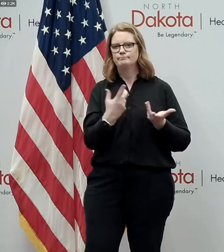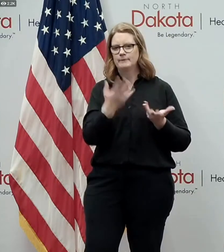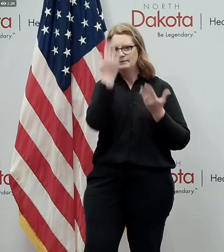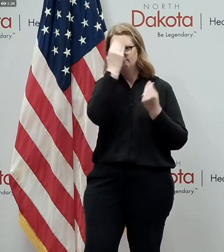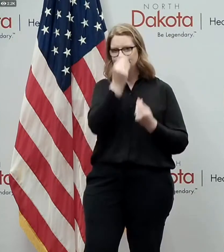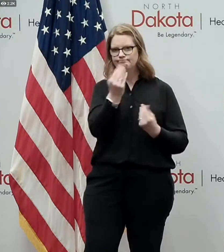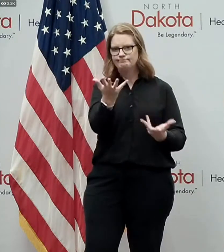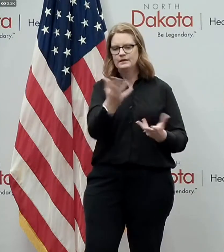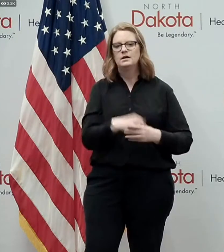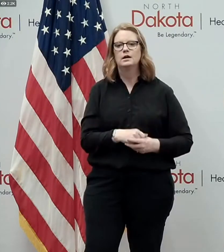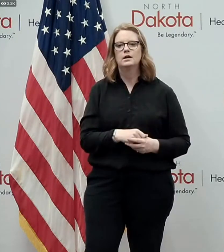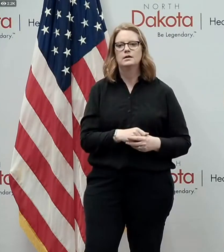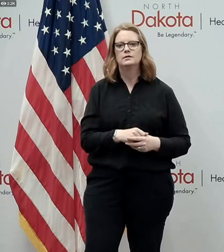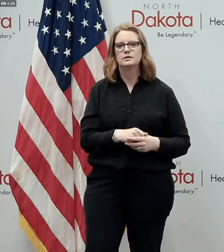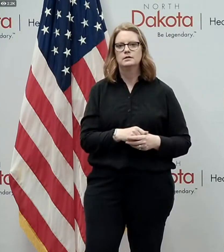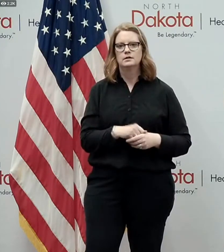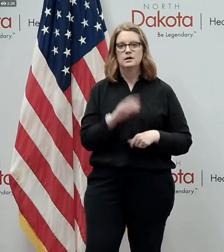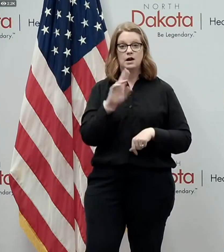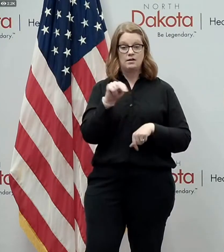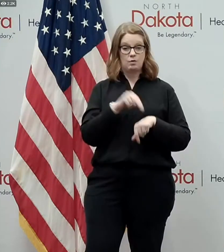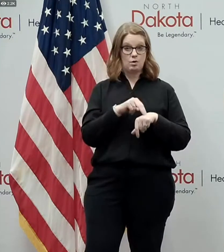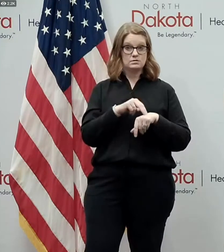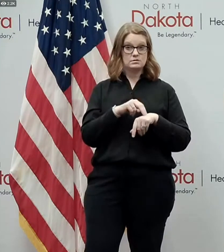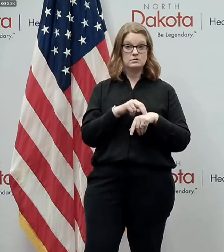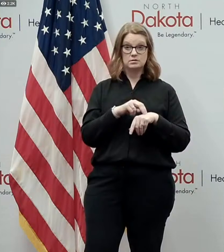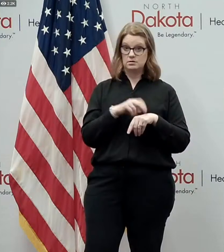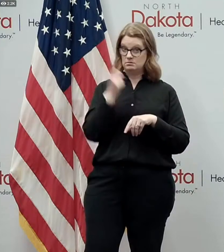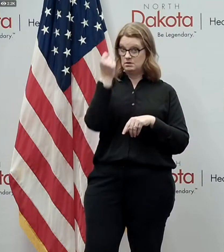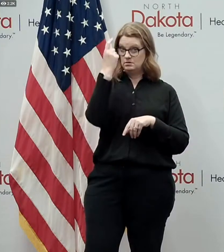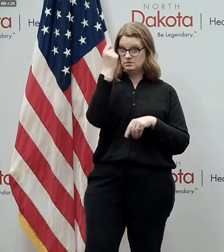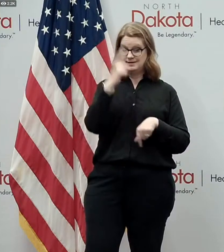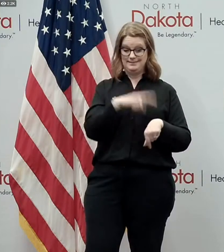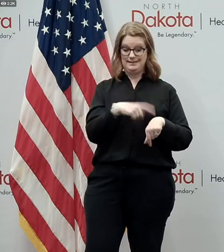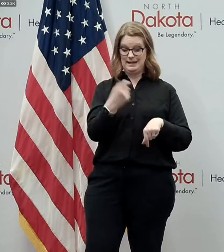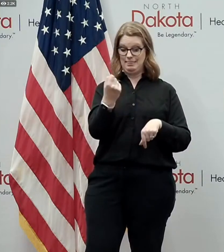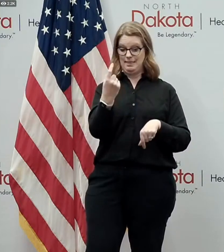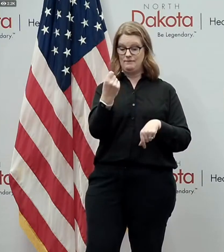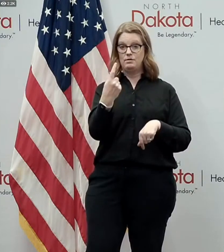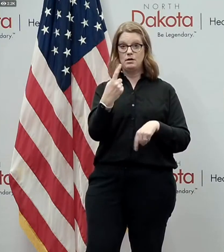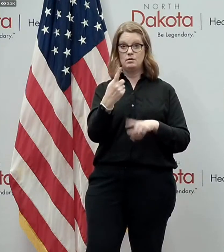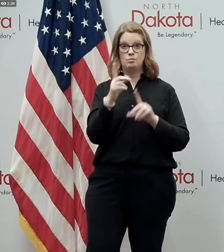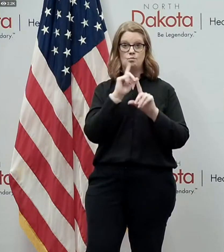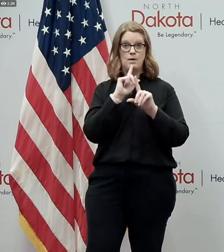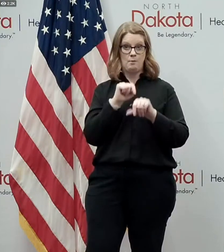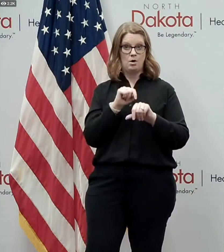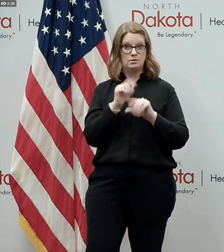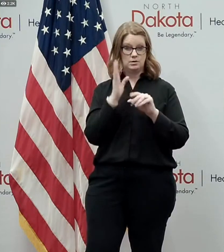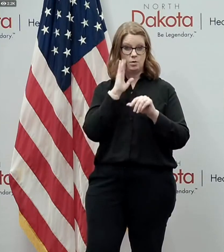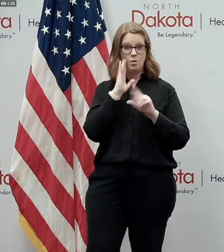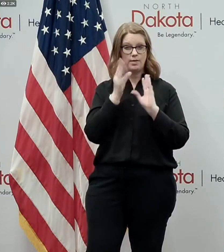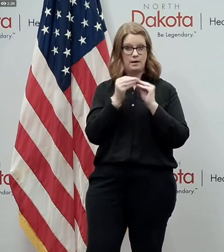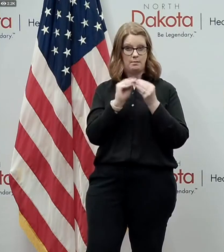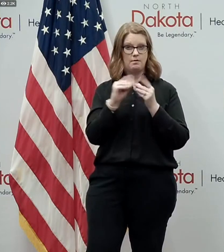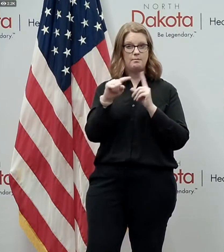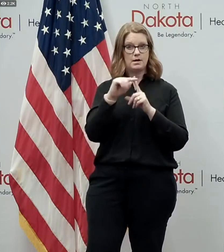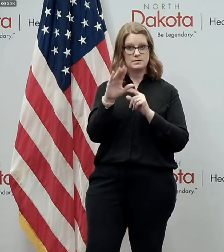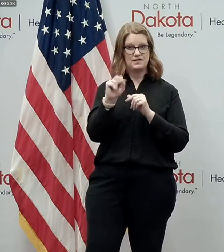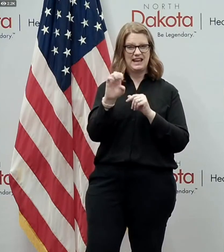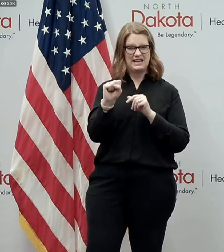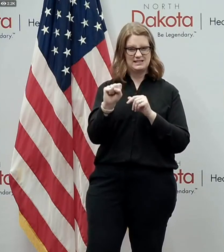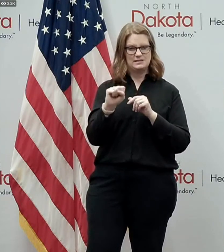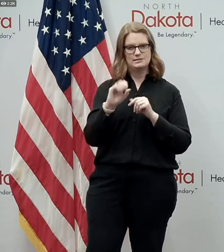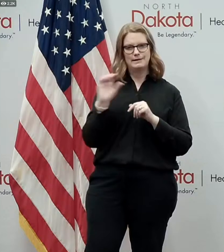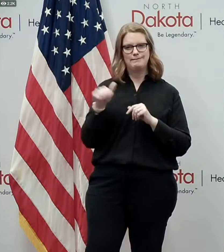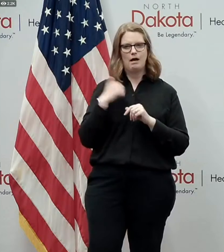And we, of course, will be doing daily press releases, the 11 a.m. report with the numbers report, and other